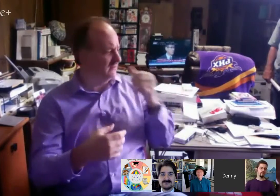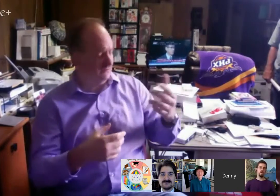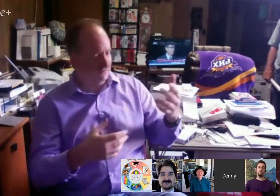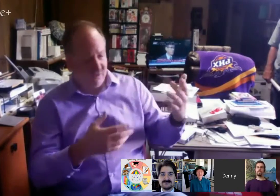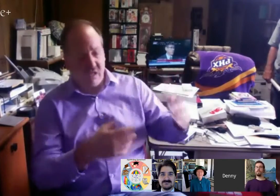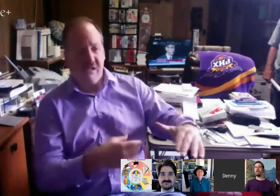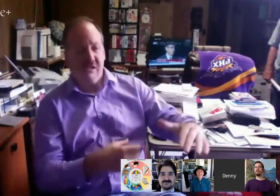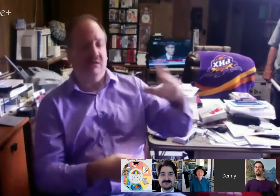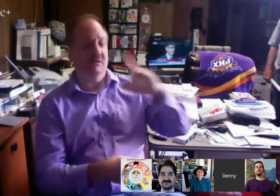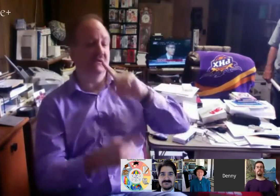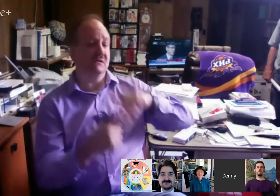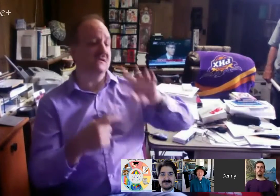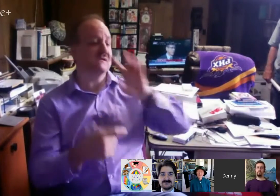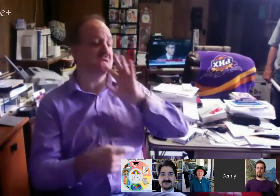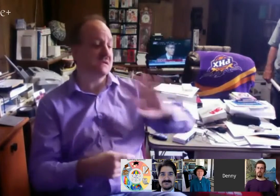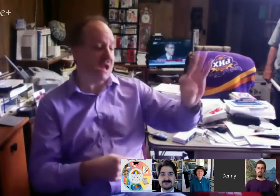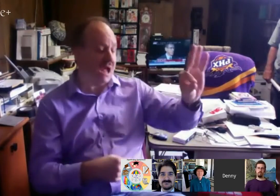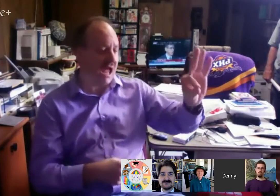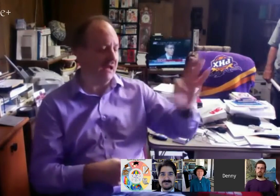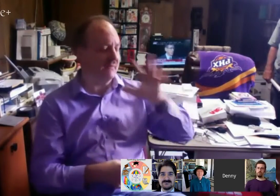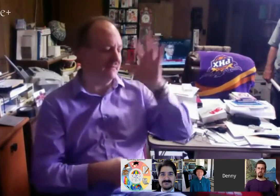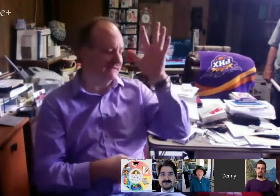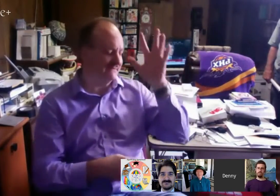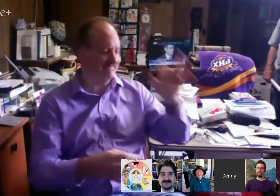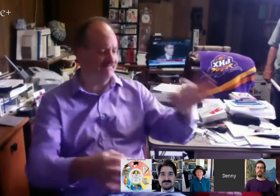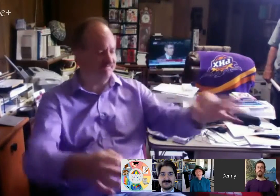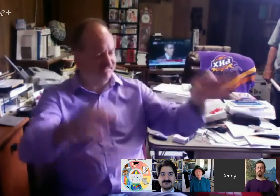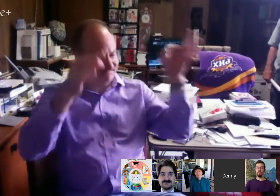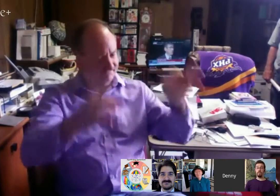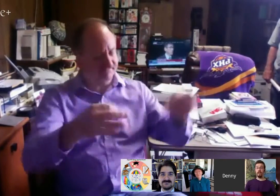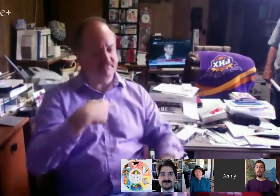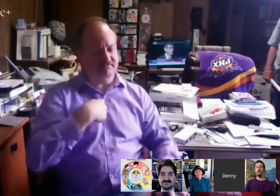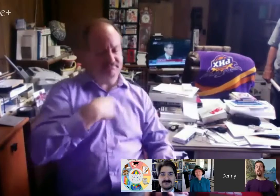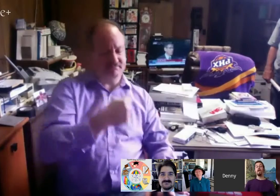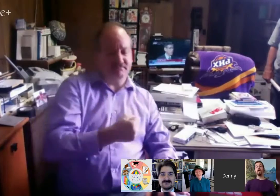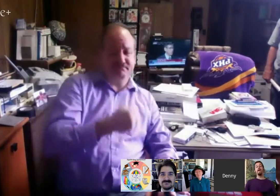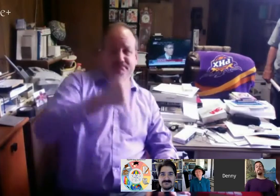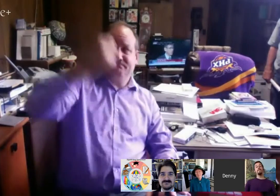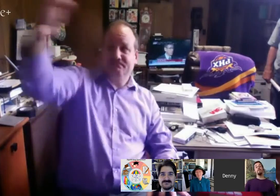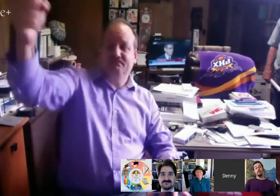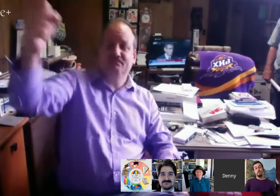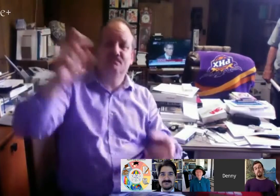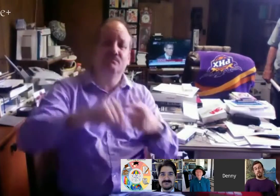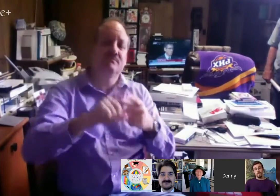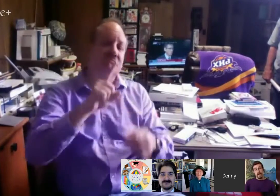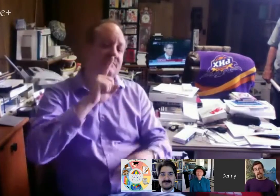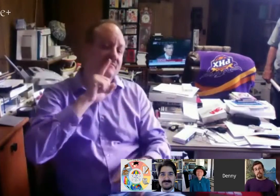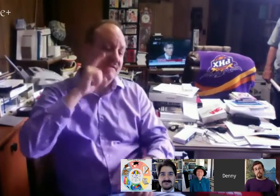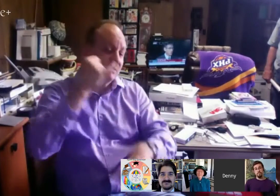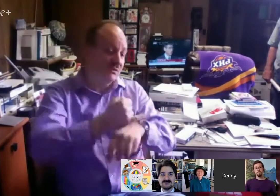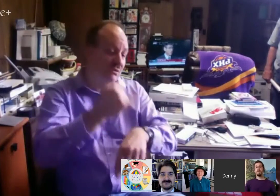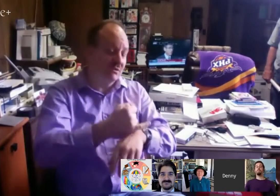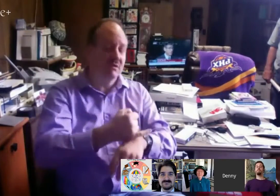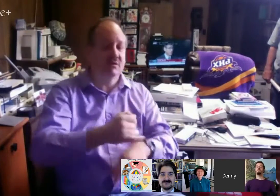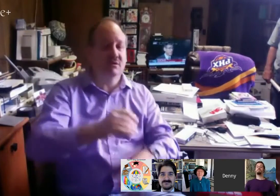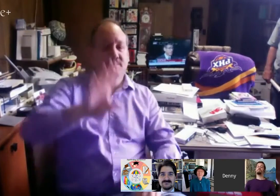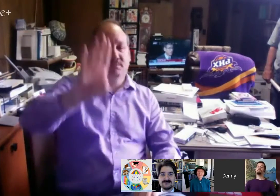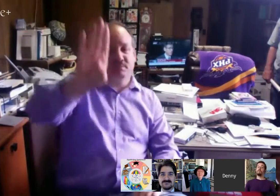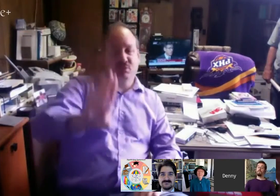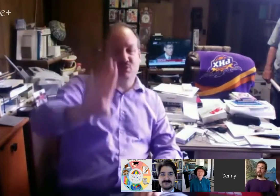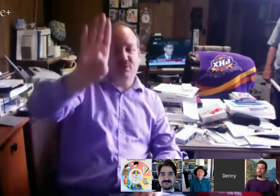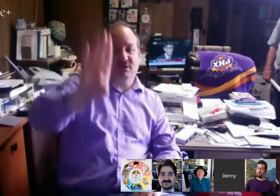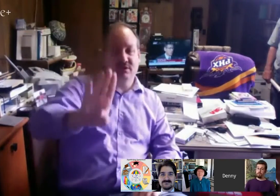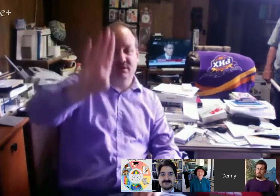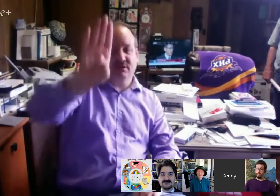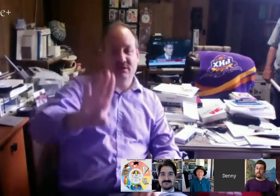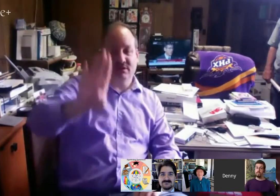struggled with it so much. I had so much emotional frustration from that. Then when I was 9,